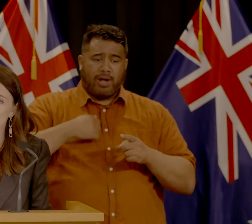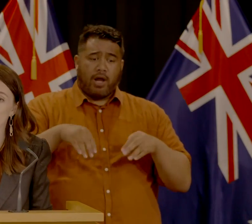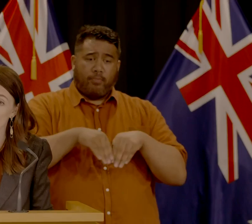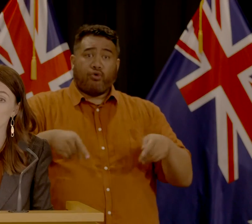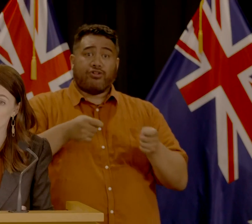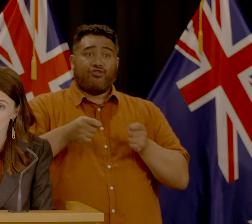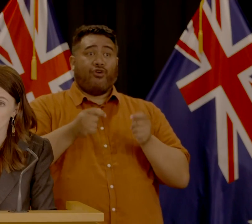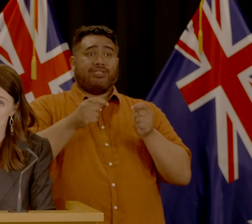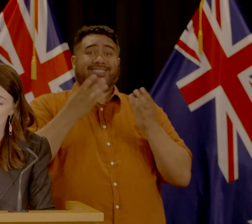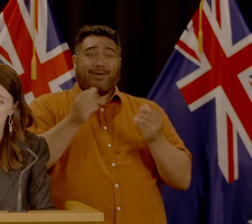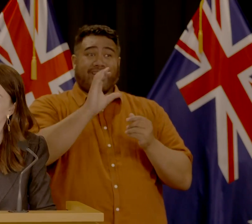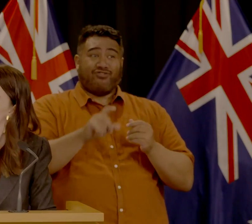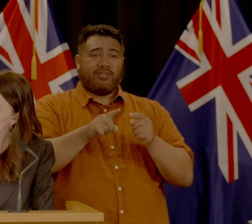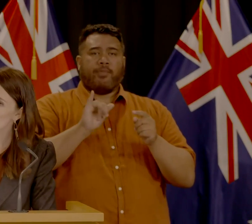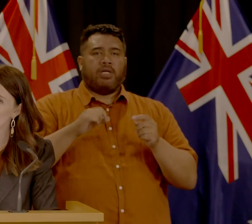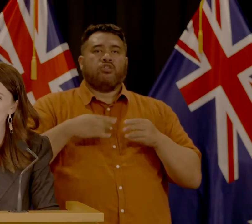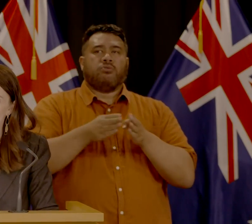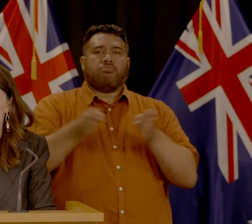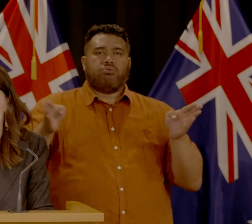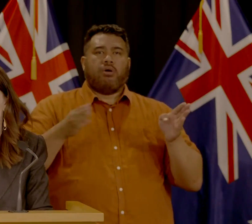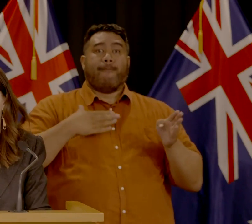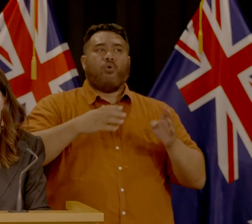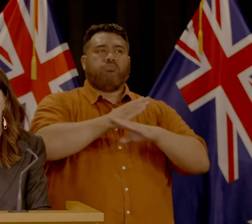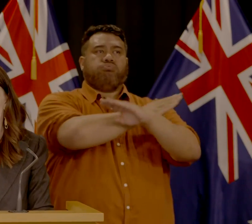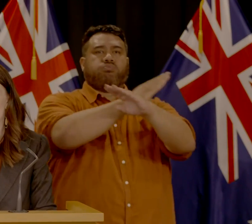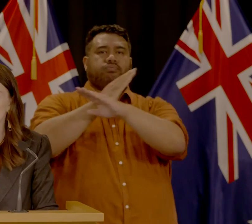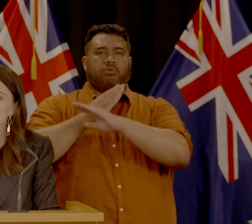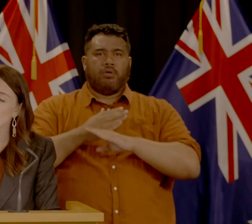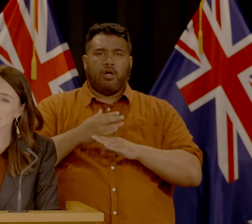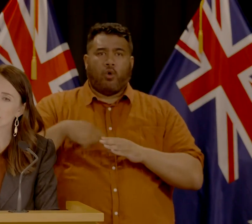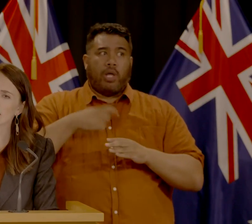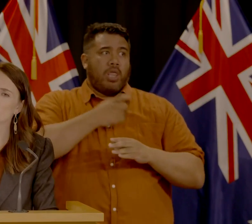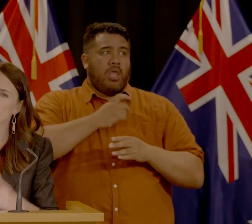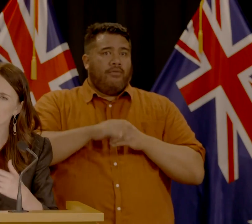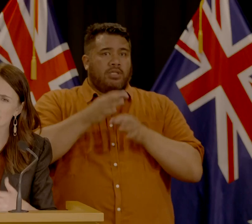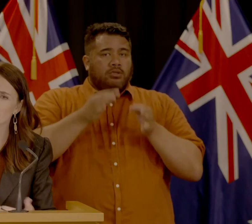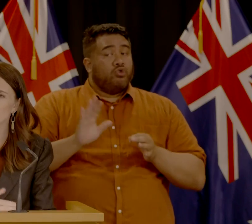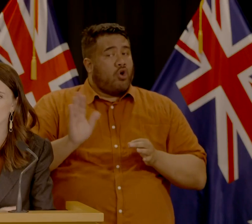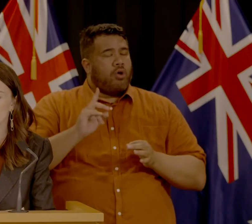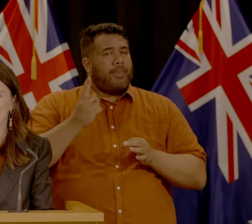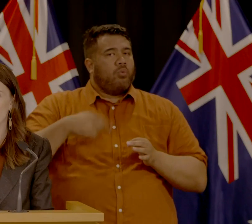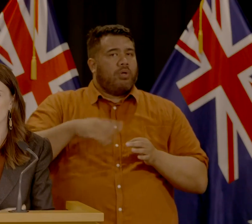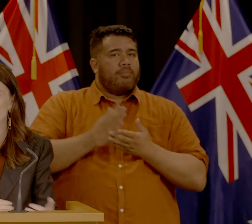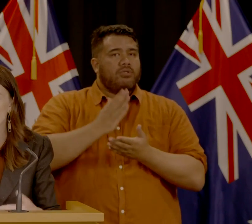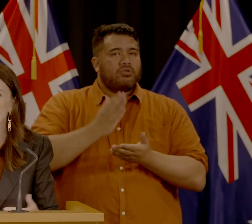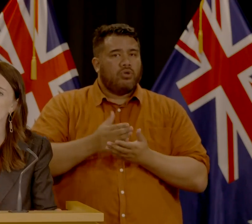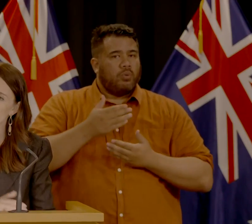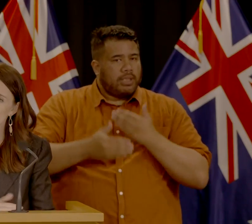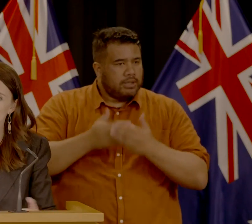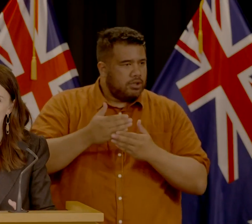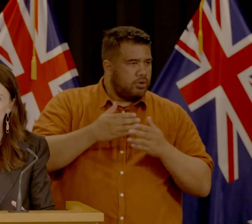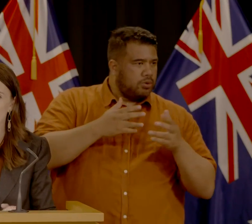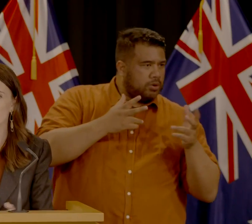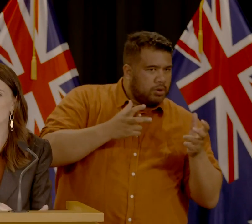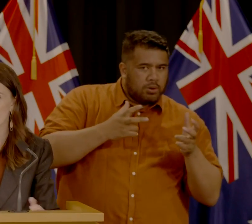broaden our border restrictions. And we weren't afraid of those decisions, but we also needed to make sure we continued sea and